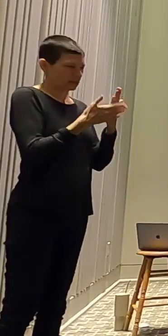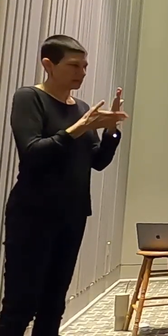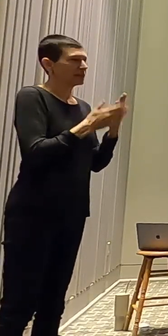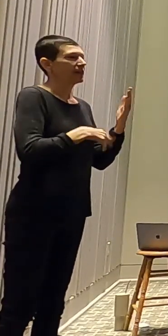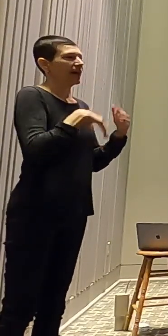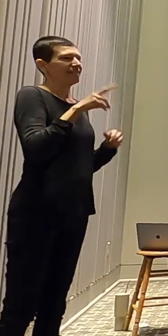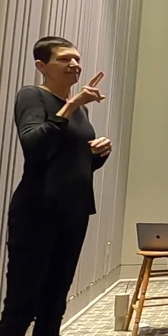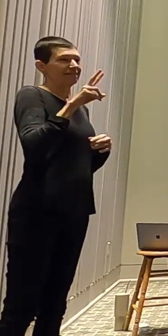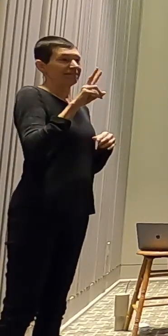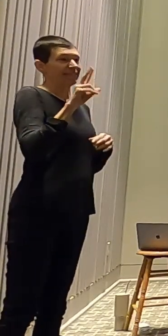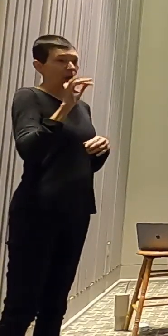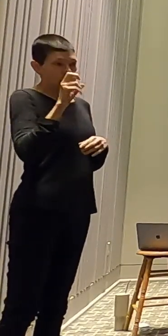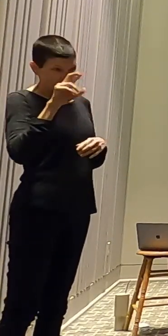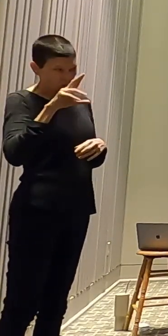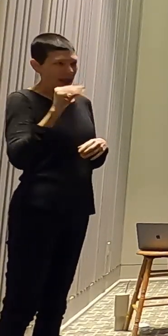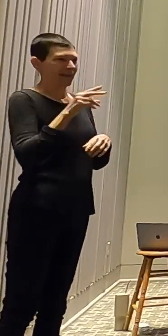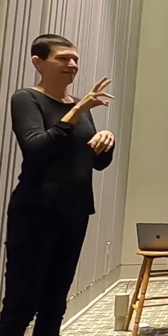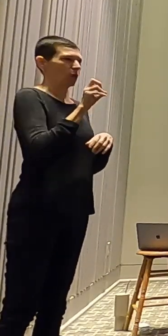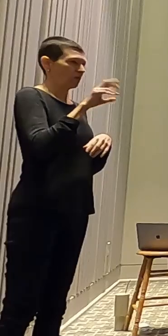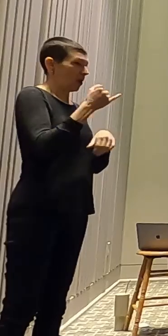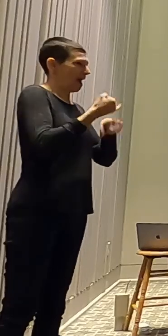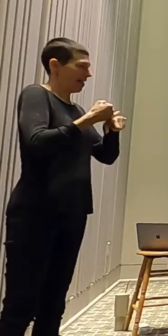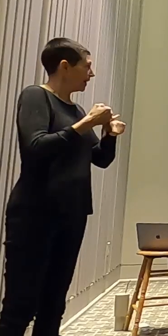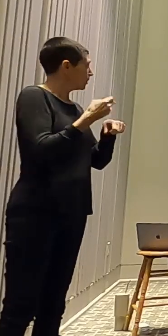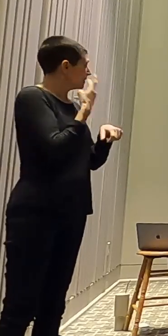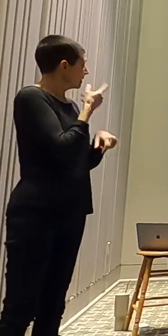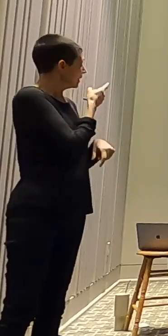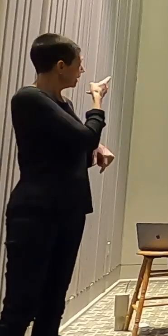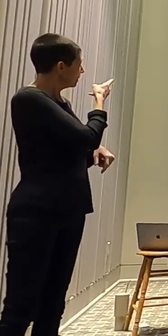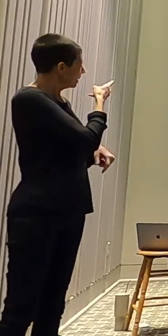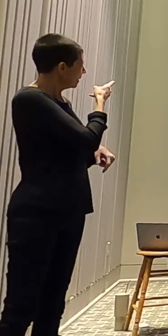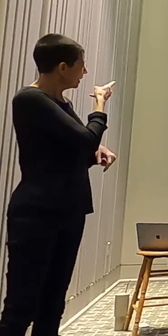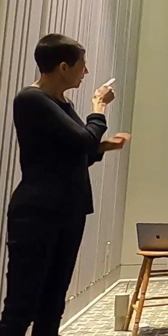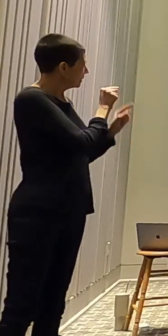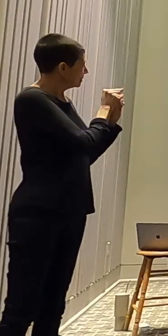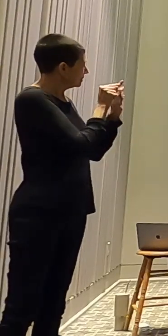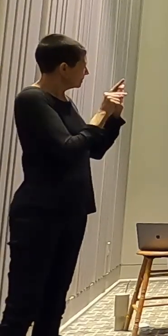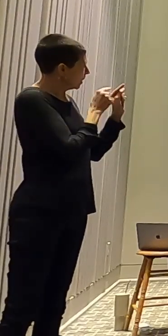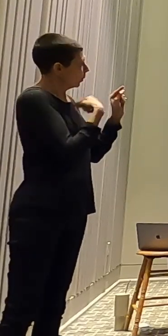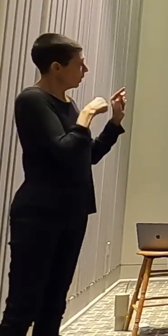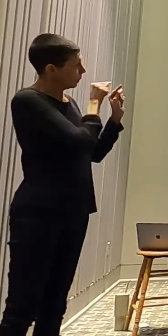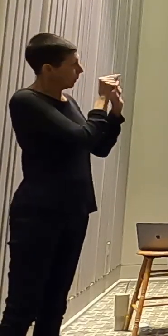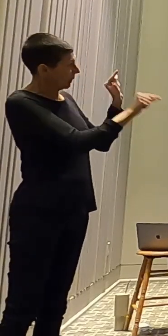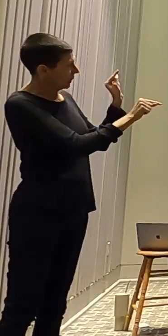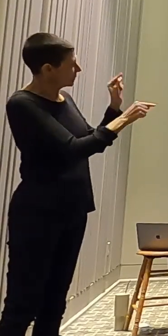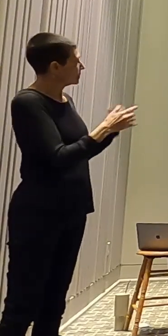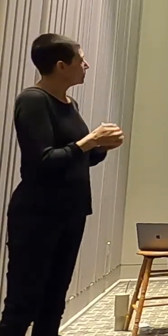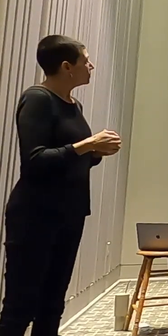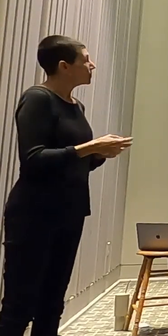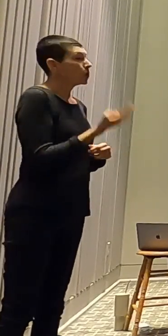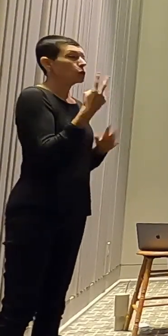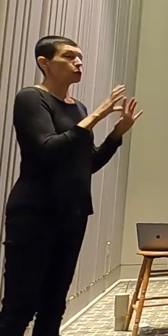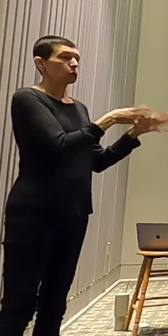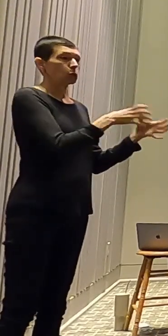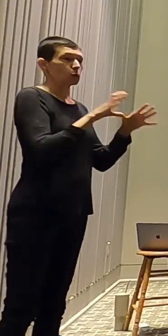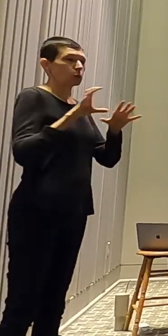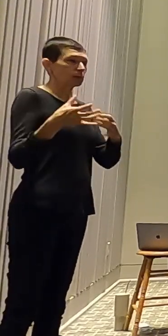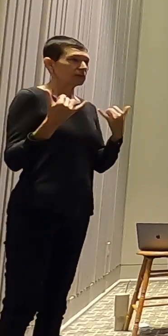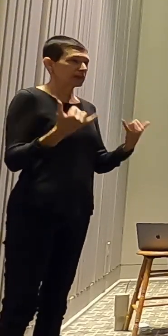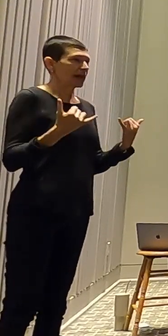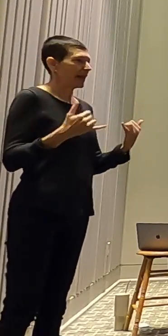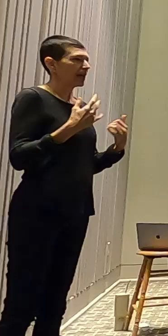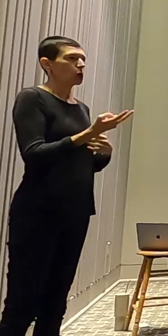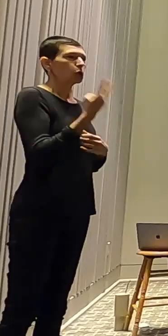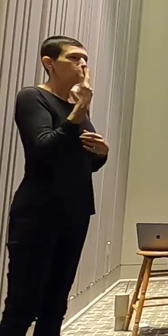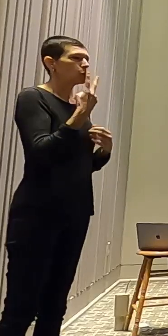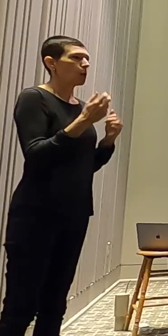and Vancouver Island. So you can see that up there, we're all the way down here. The two groups that we're talking about today are